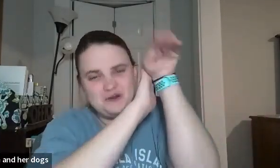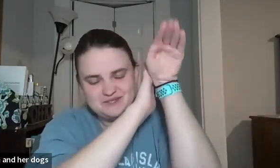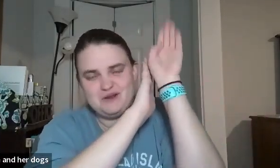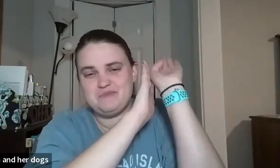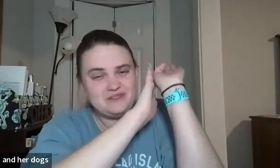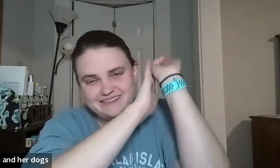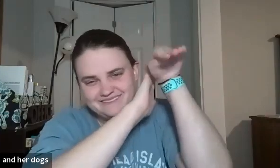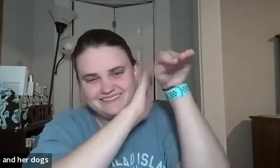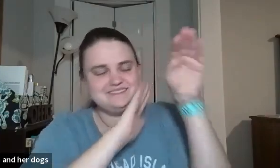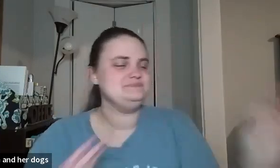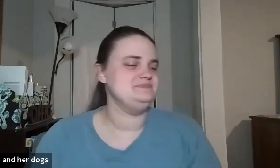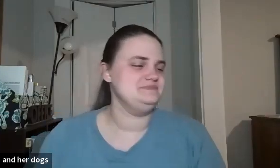terms properly. And